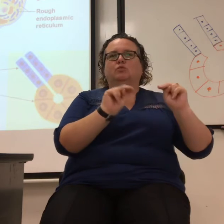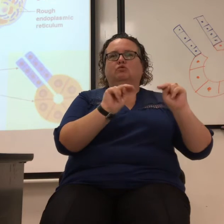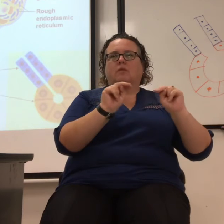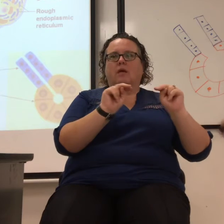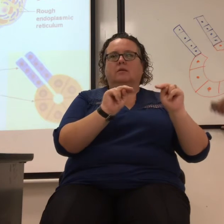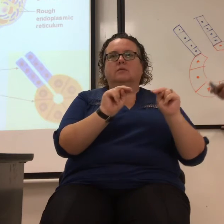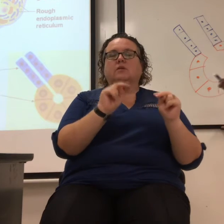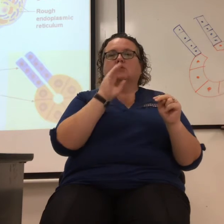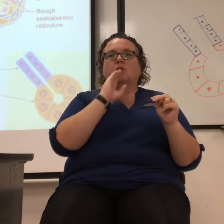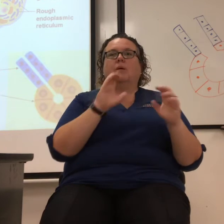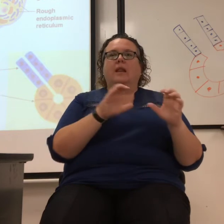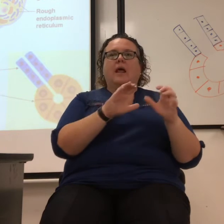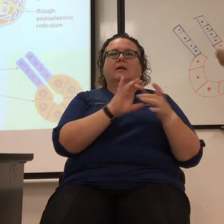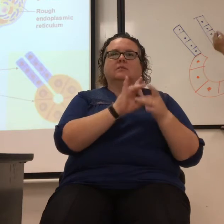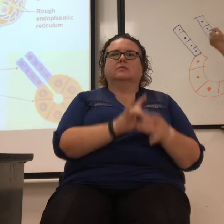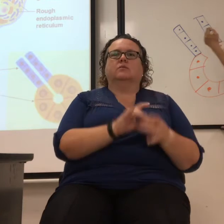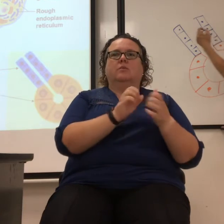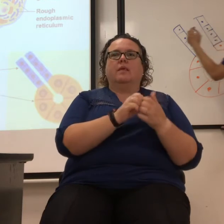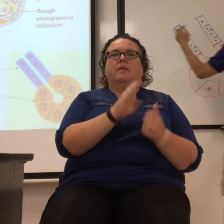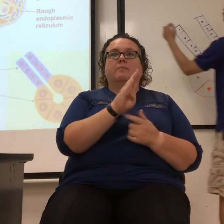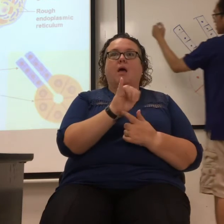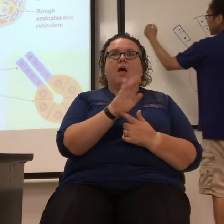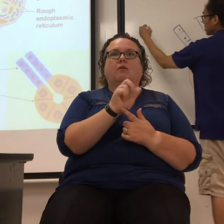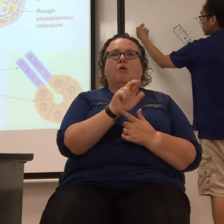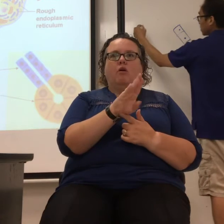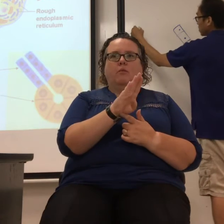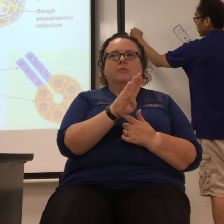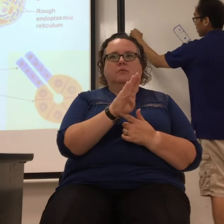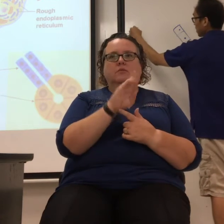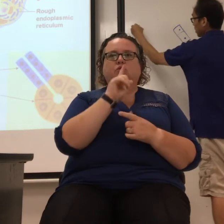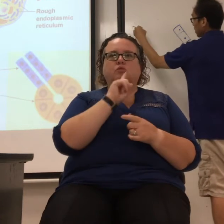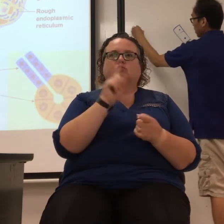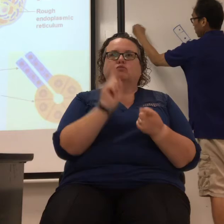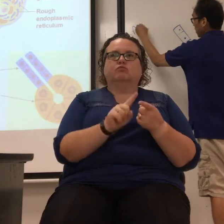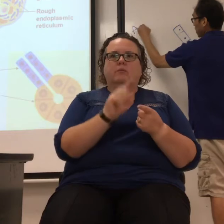the bicarb. So acid